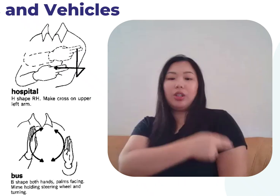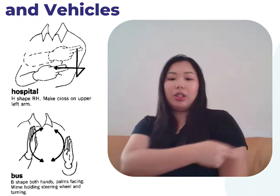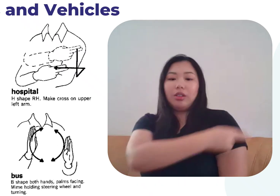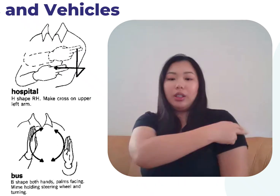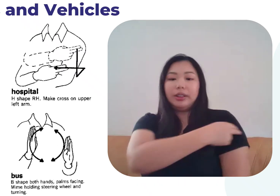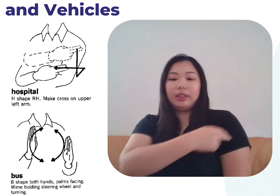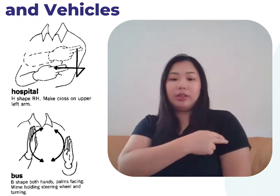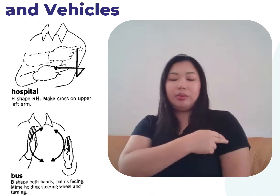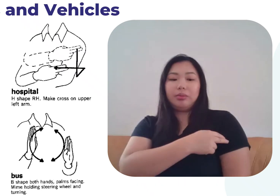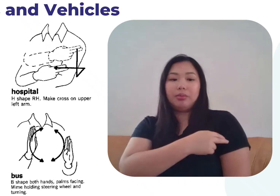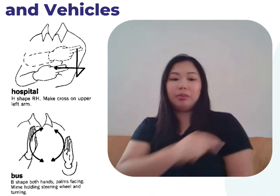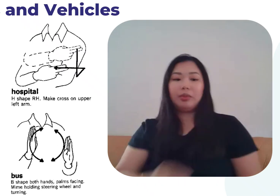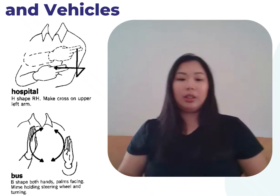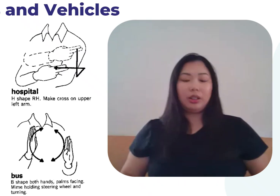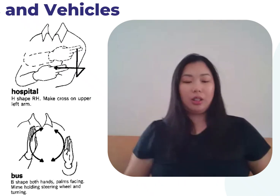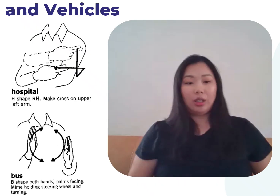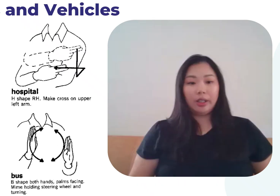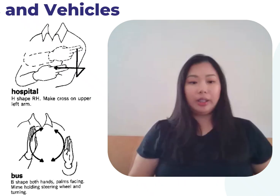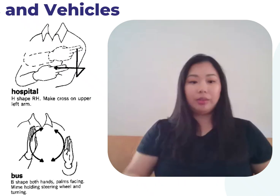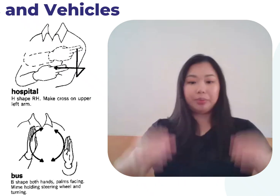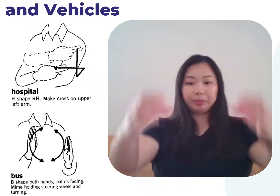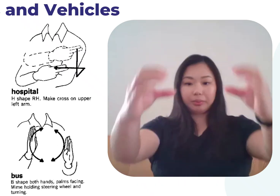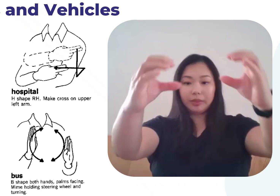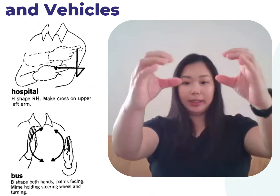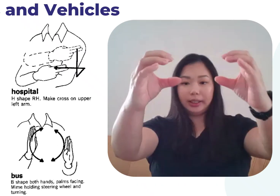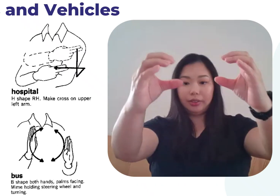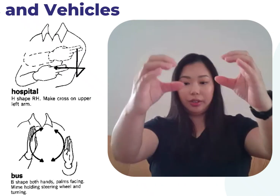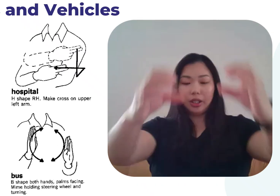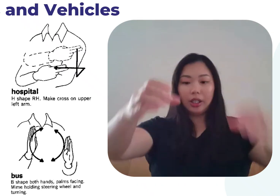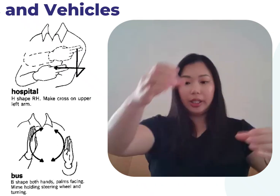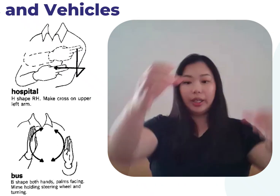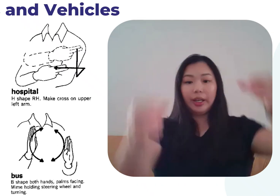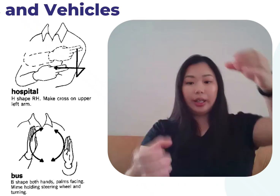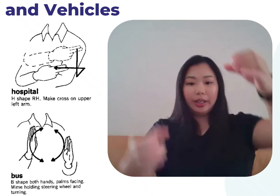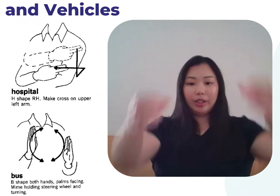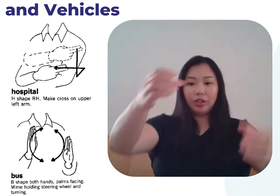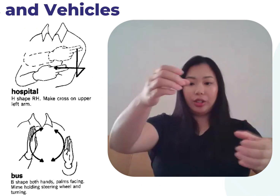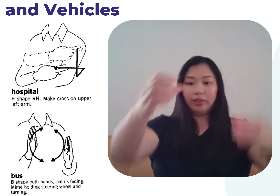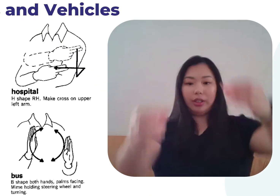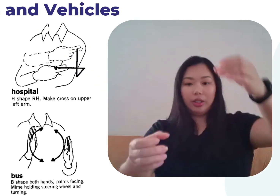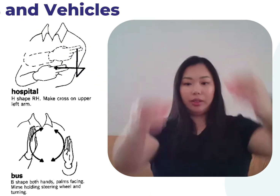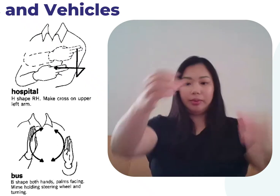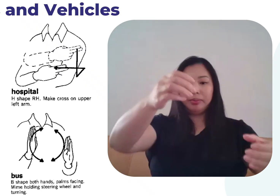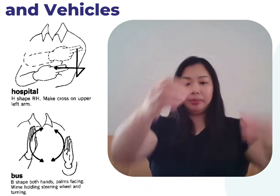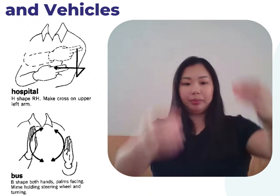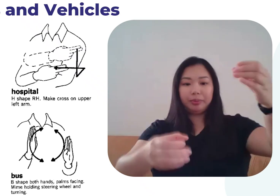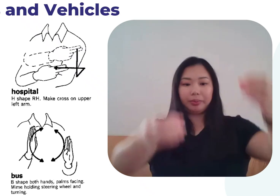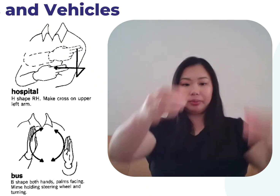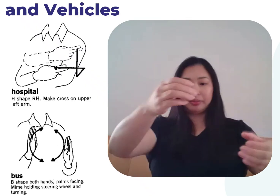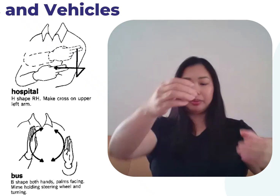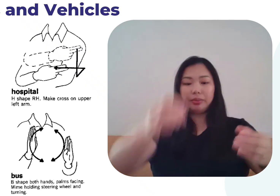and draw a cross. Car, C for car, and drive the car.